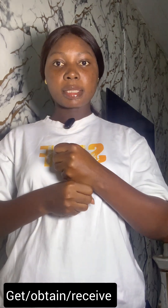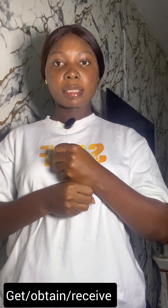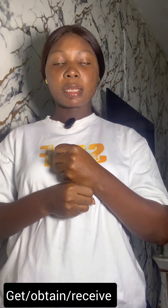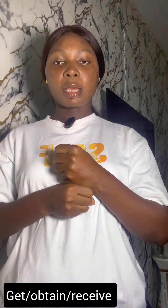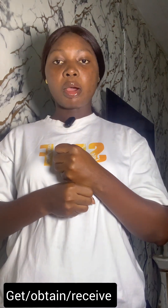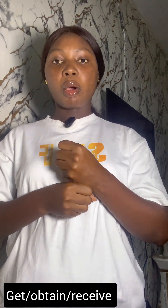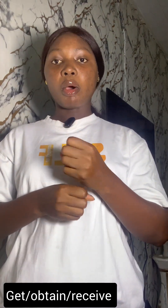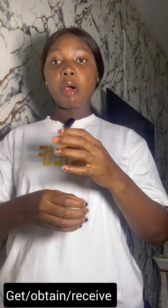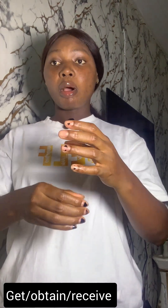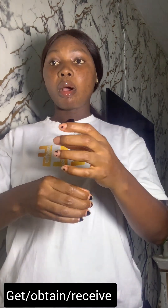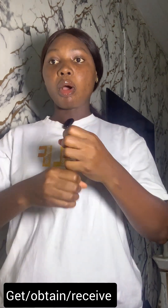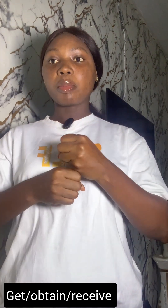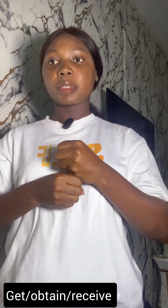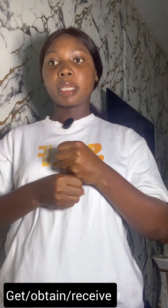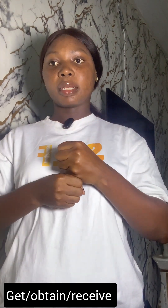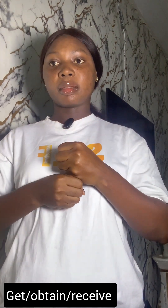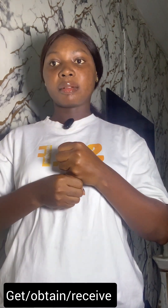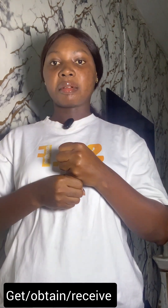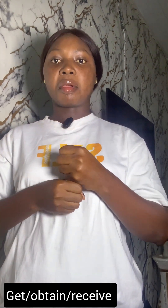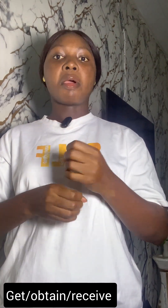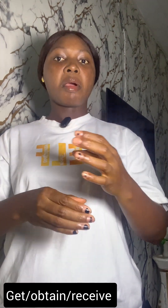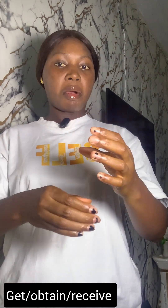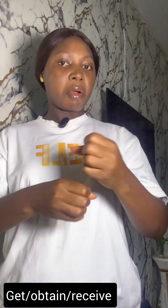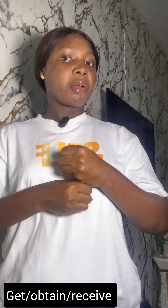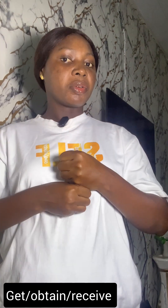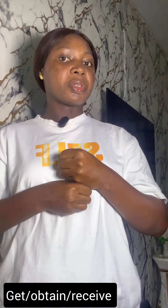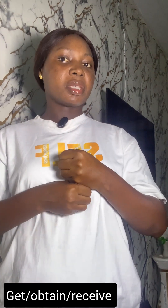Get or obtain, receive.